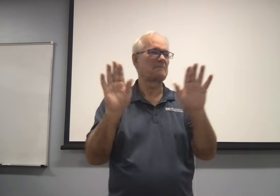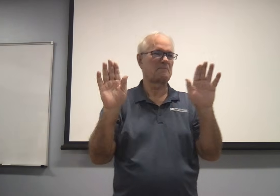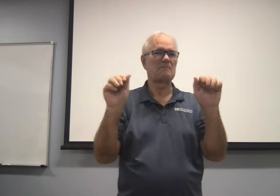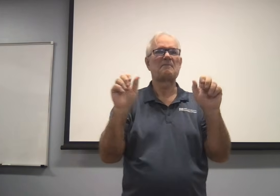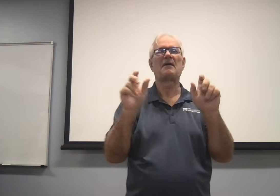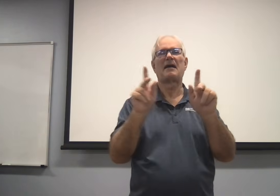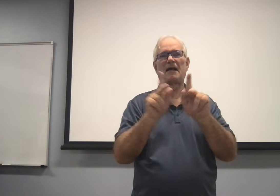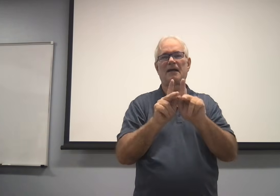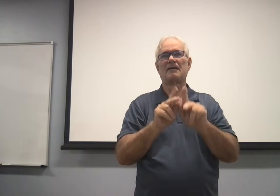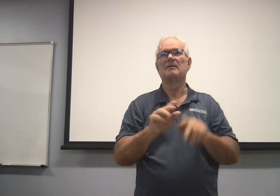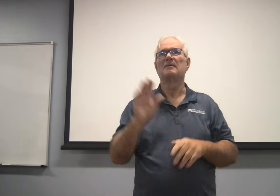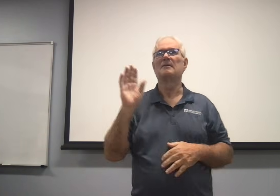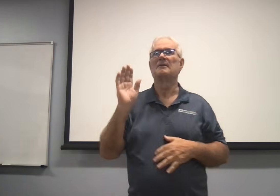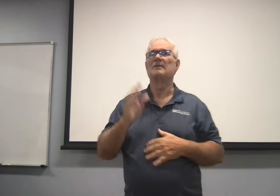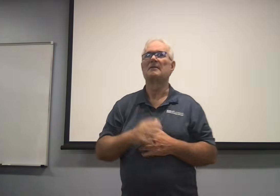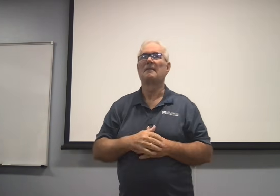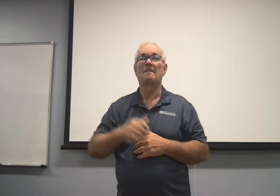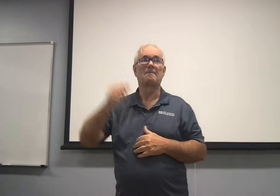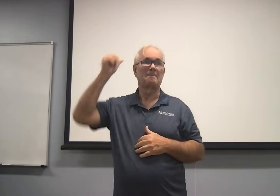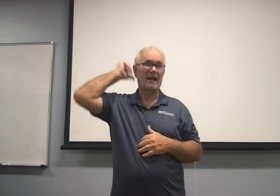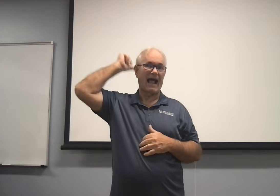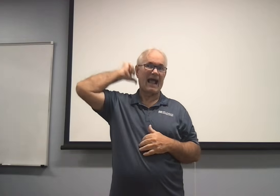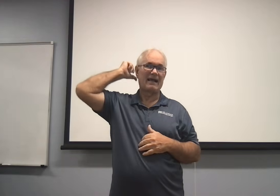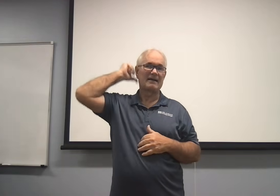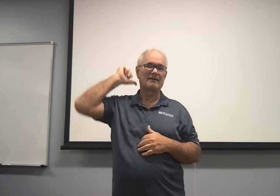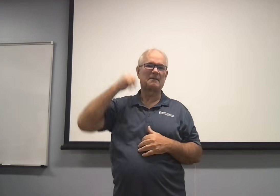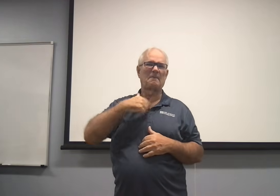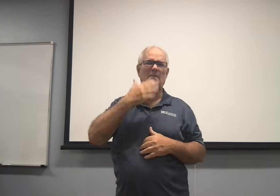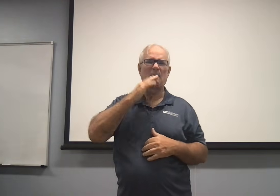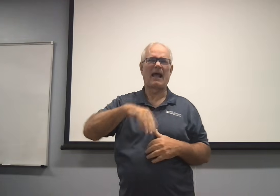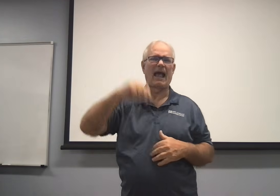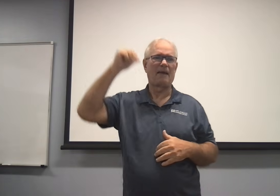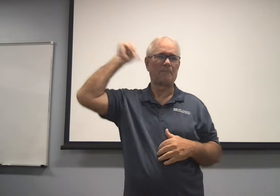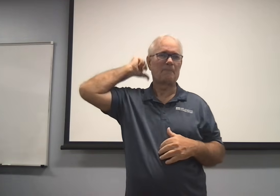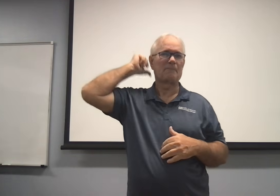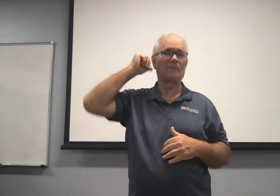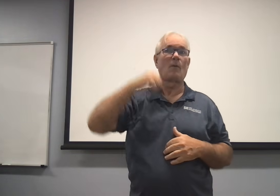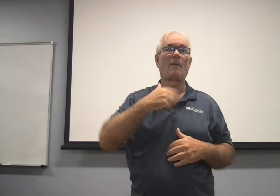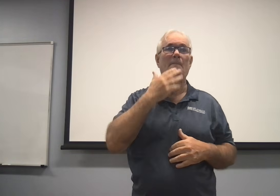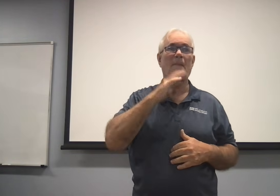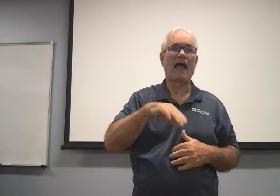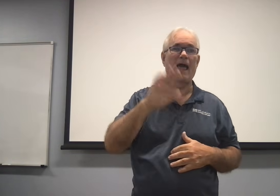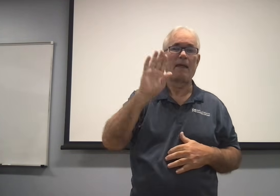together. Back. Yep. Or back. My back. Oh, I've got a bad back.